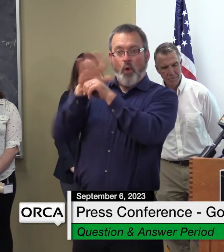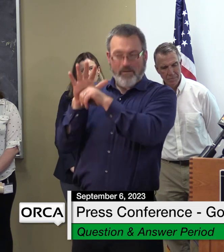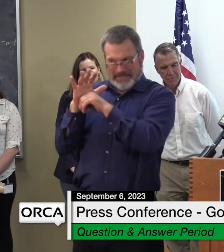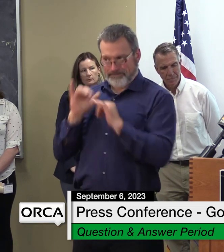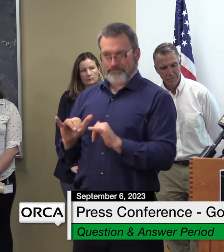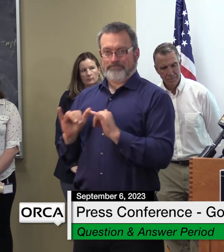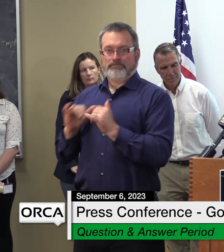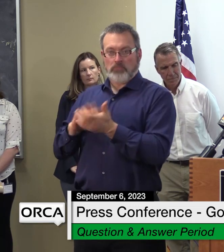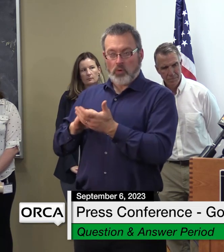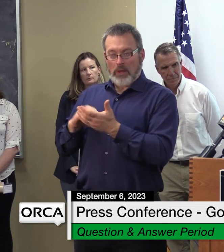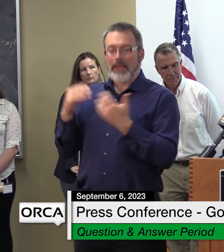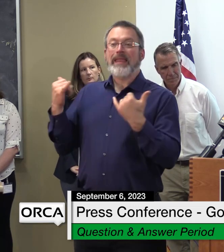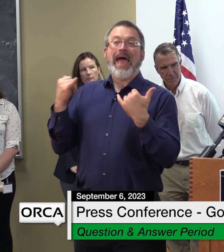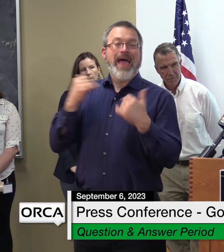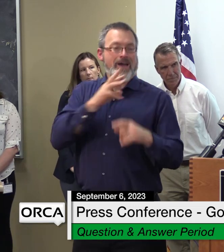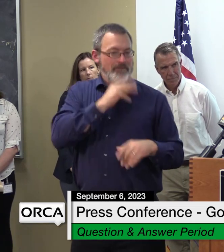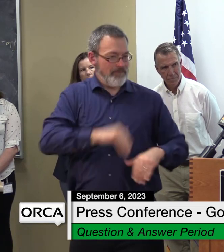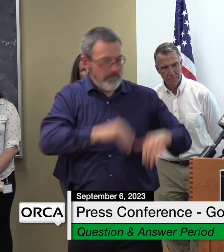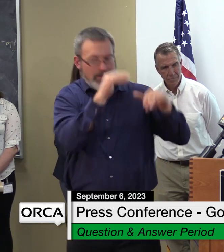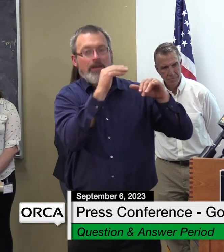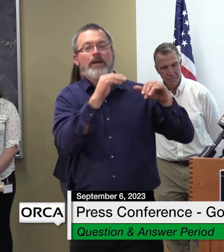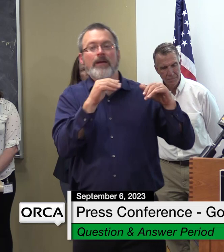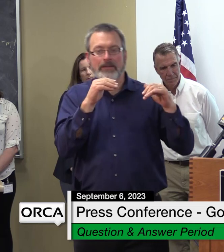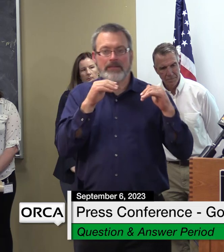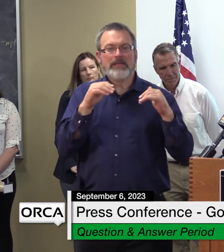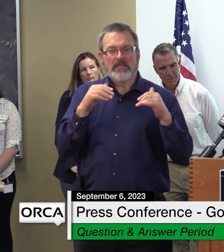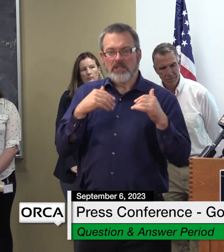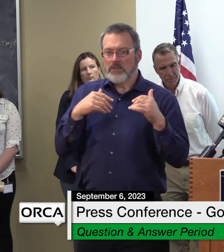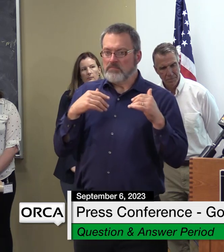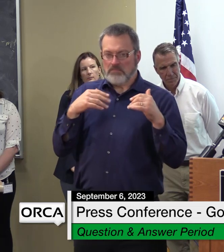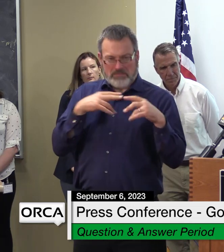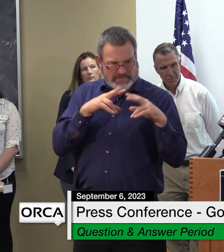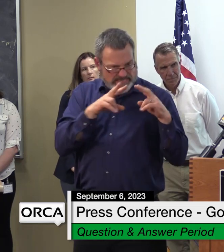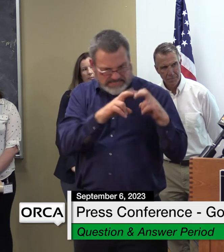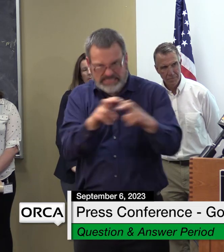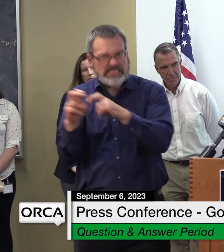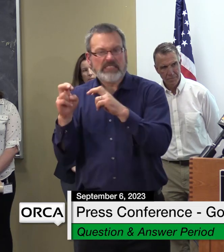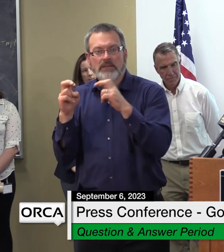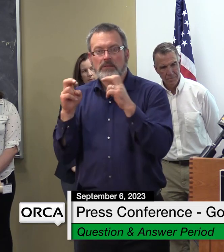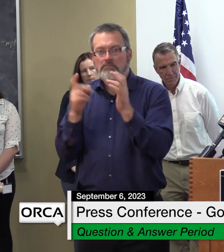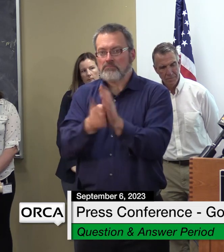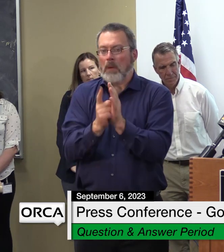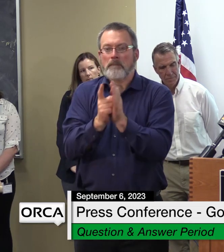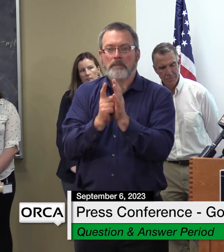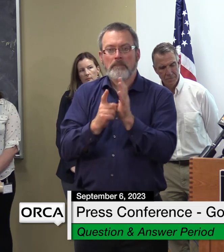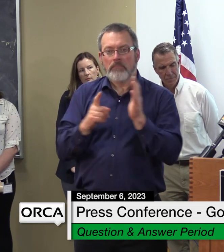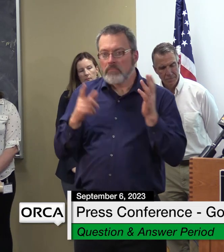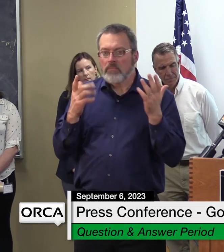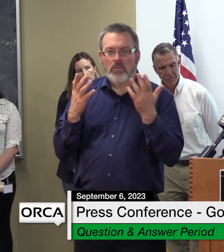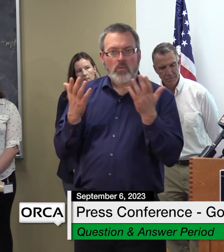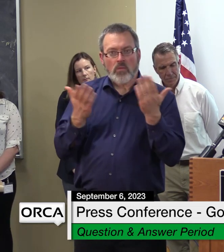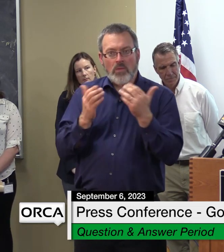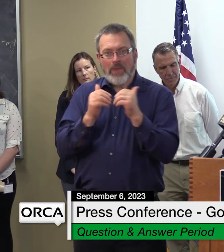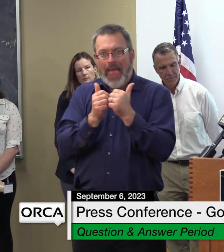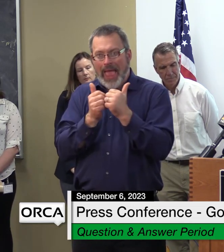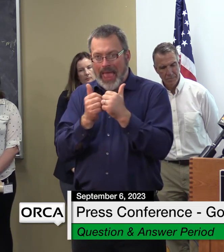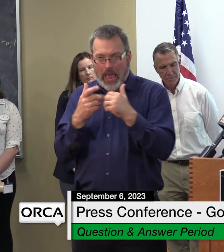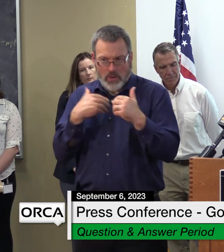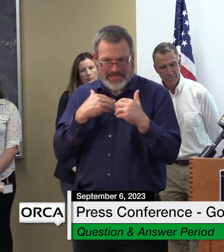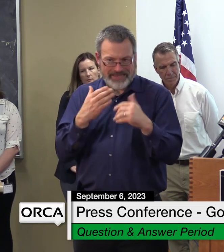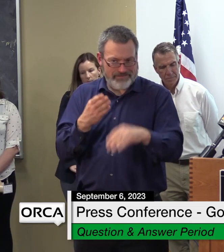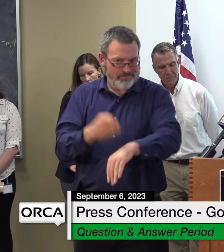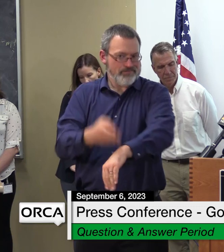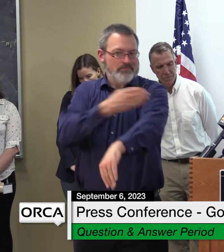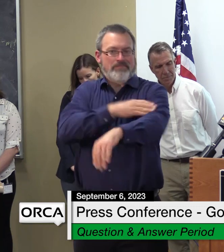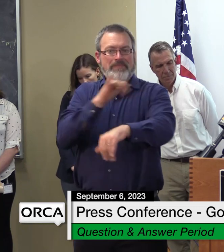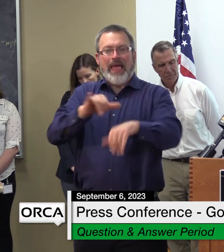disaster, we immediately looked at a variety of different areas that we could enhance in order to respond to the public's